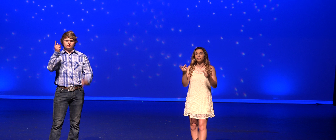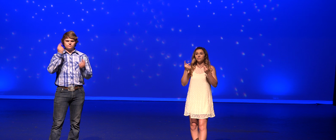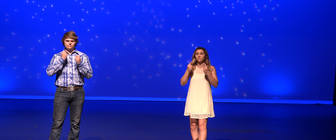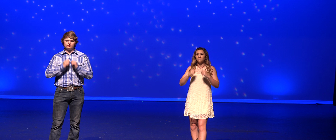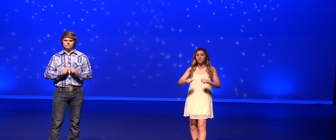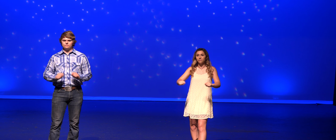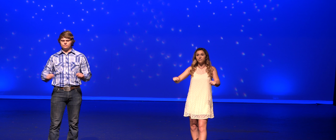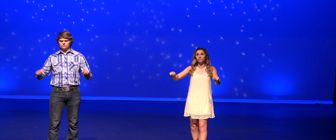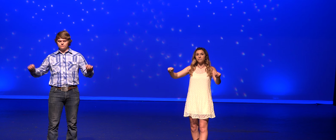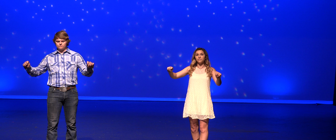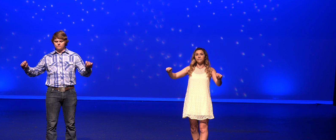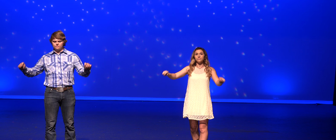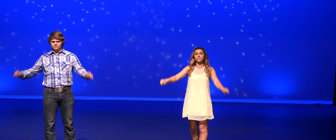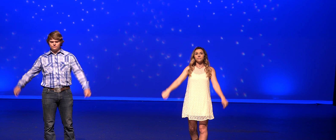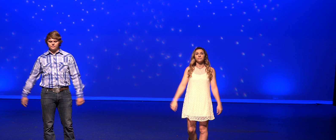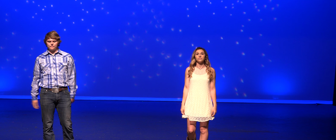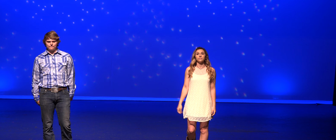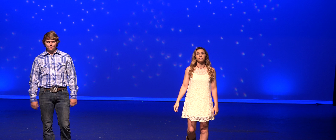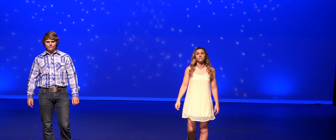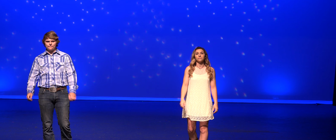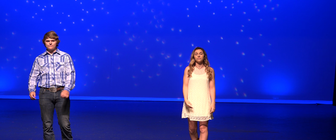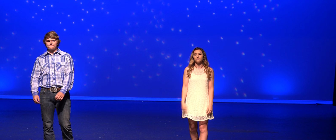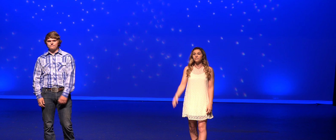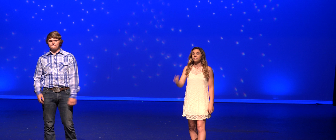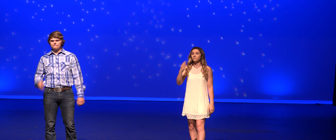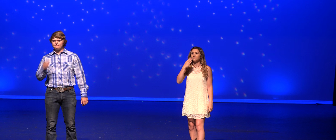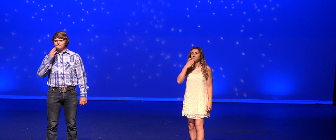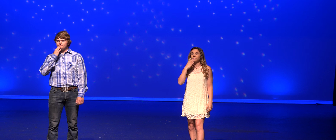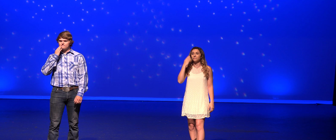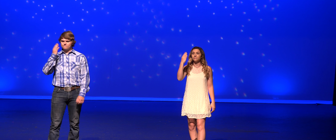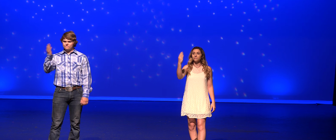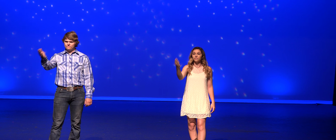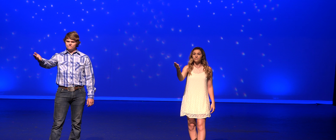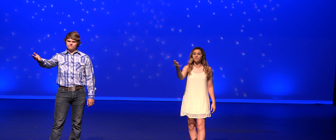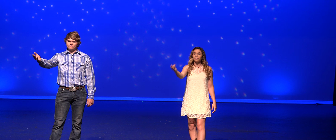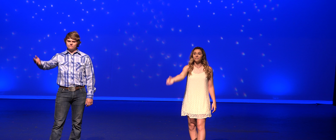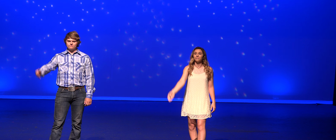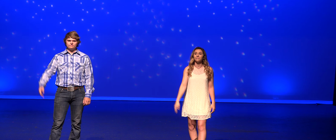what I'm trying to But this one's for you